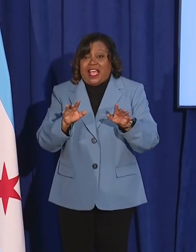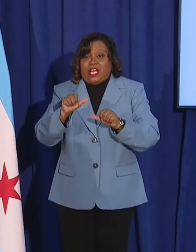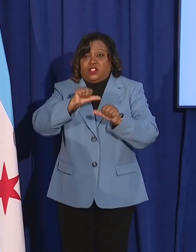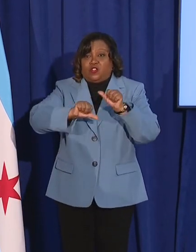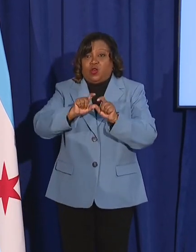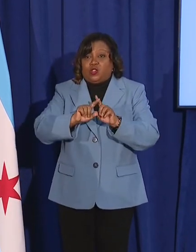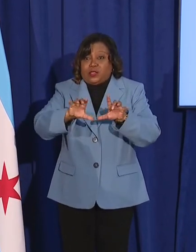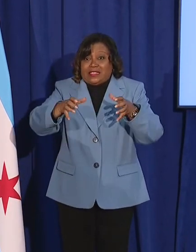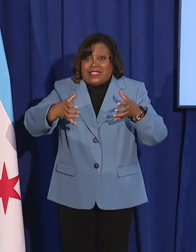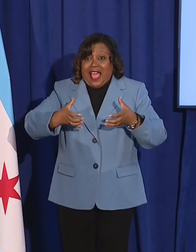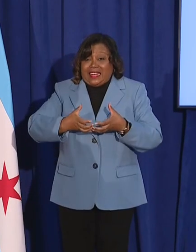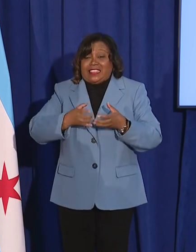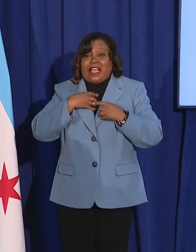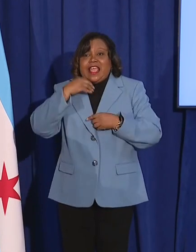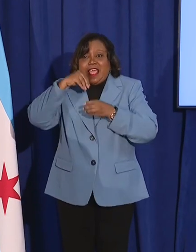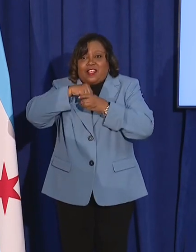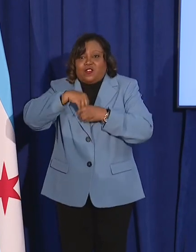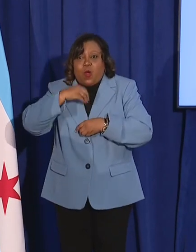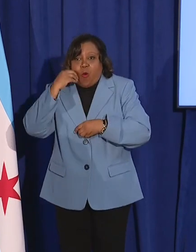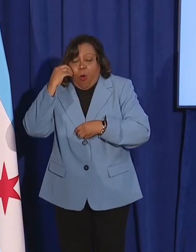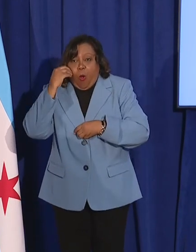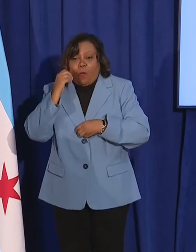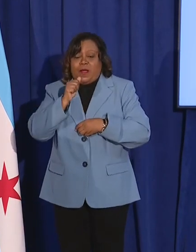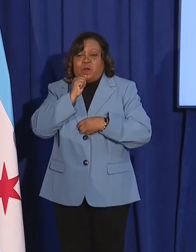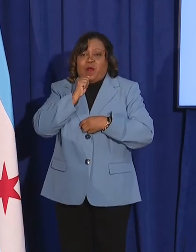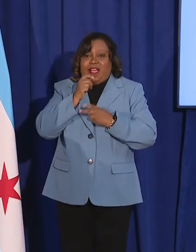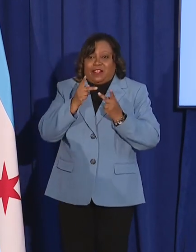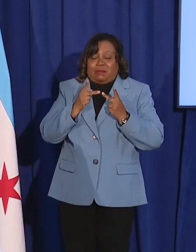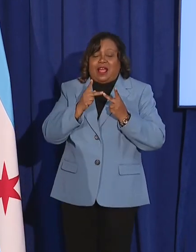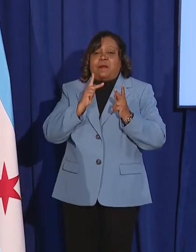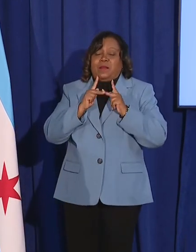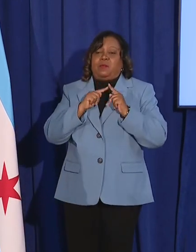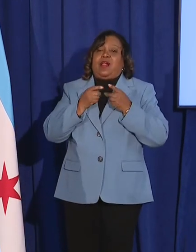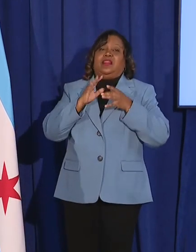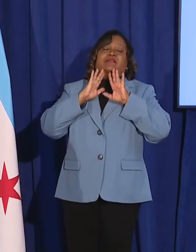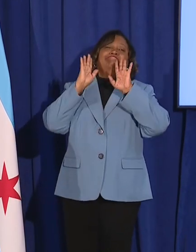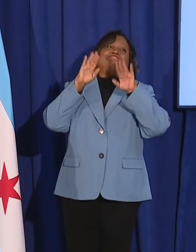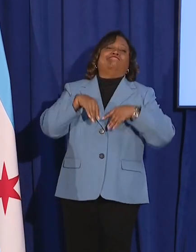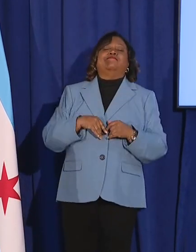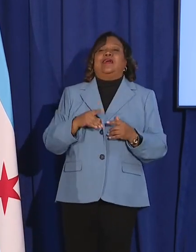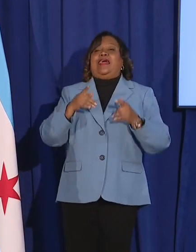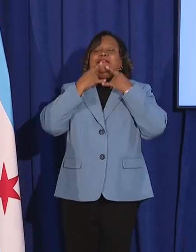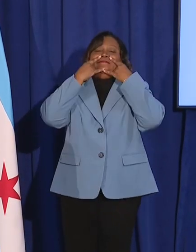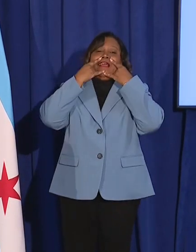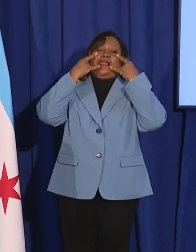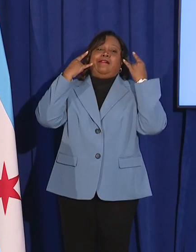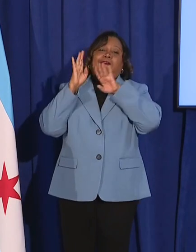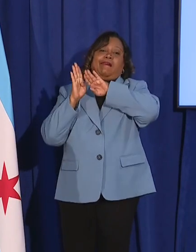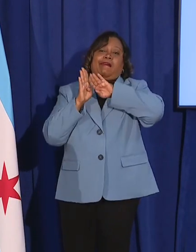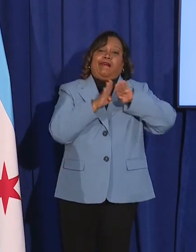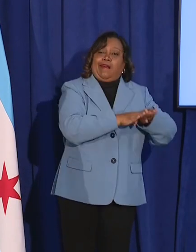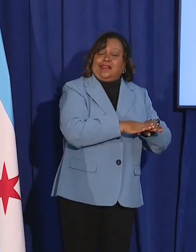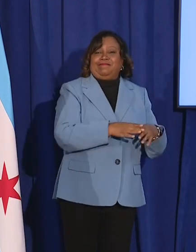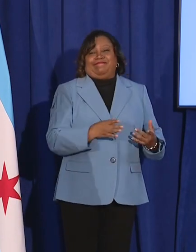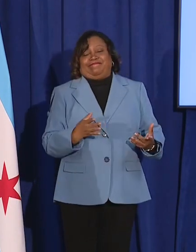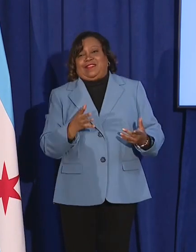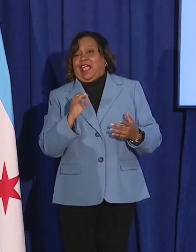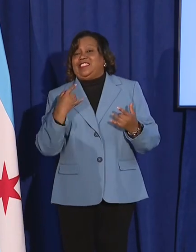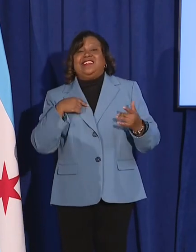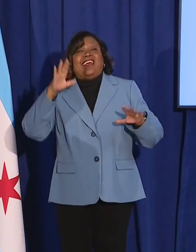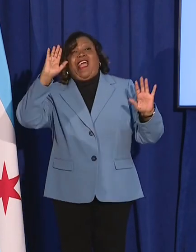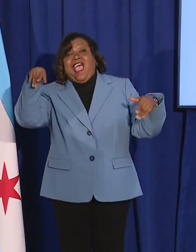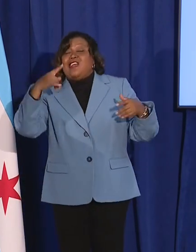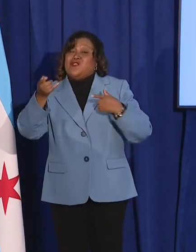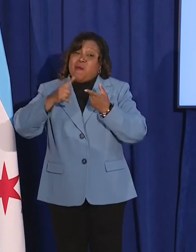social settings, in the homes, in private settings, where people let their guard down, take their mask off, and just say,